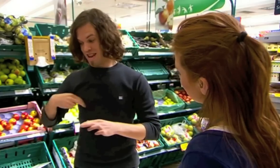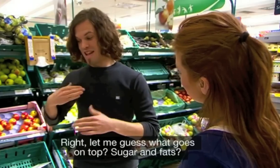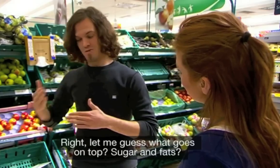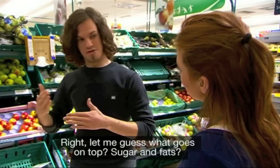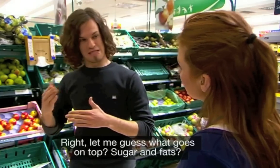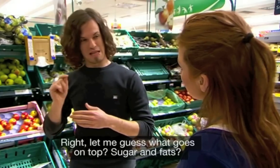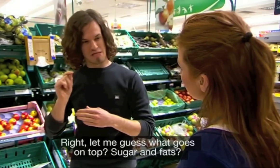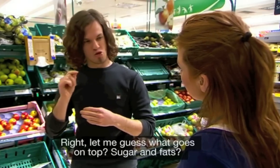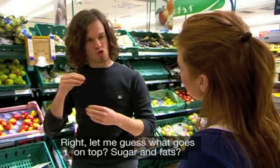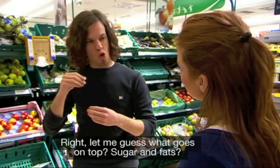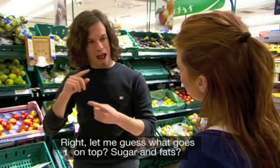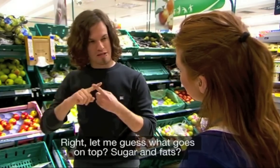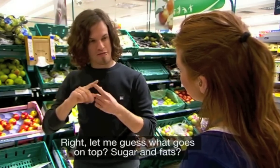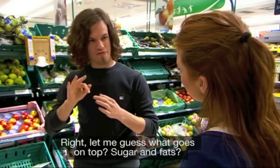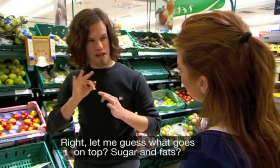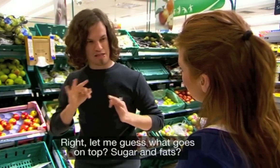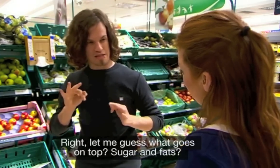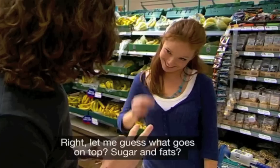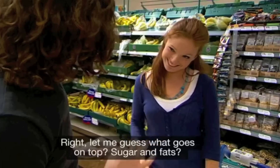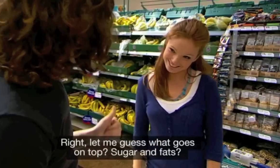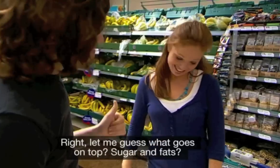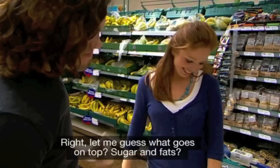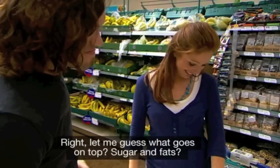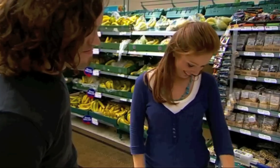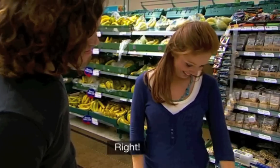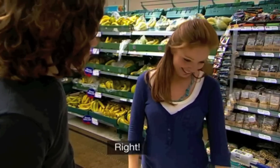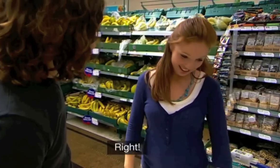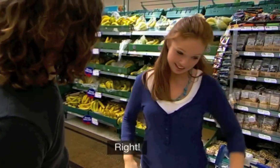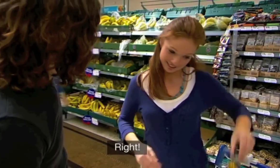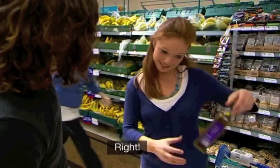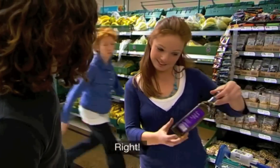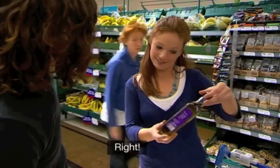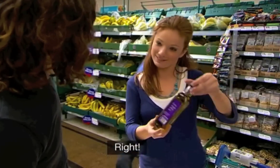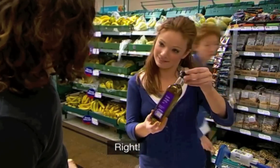Right, let me guess what goes on top. Sugar and fats? Right.